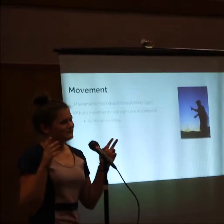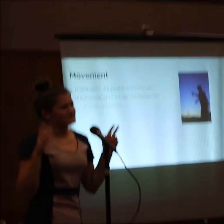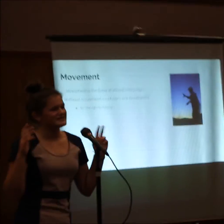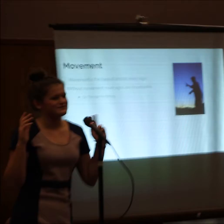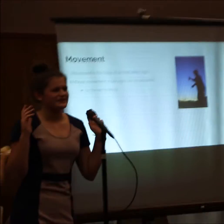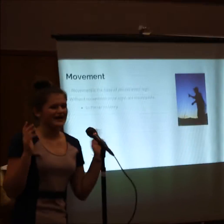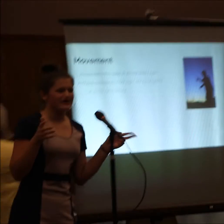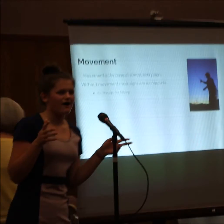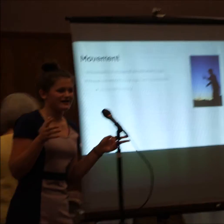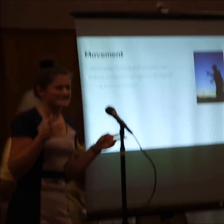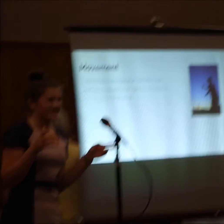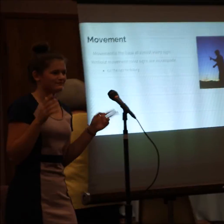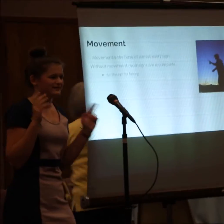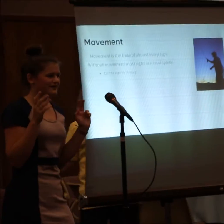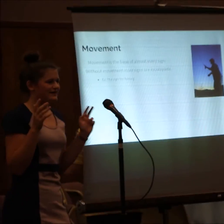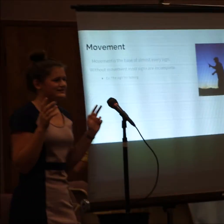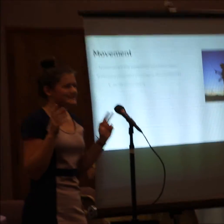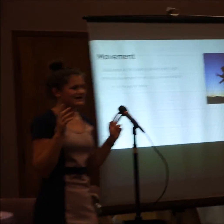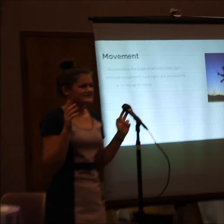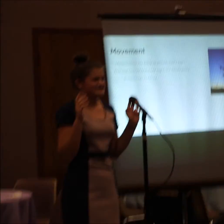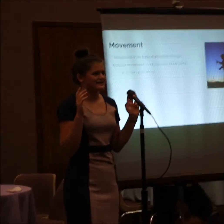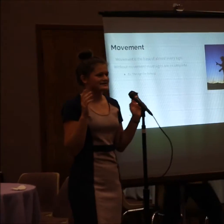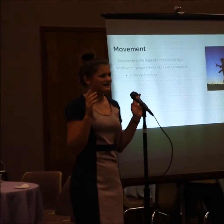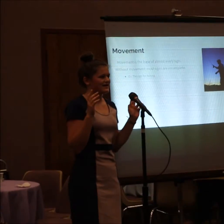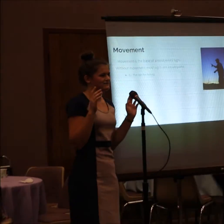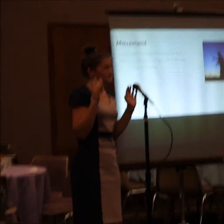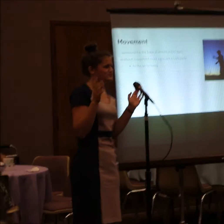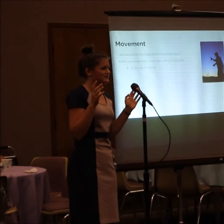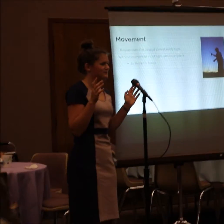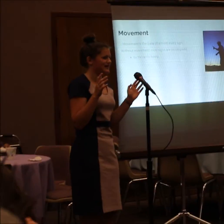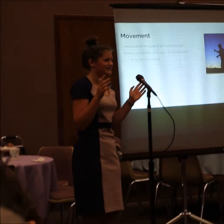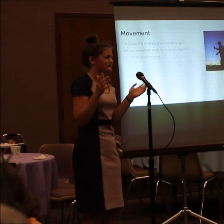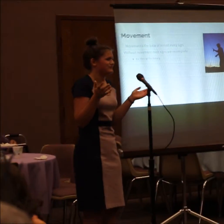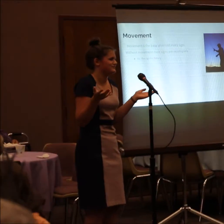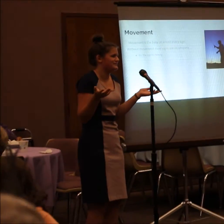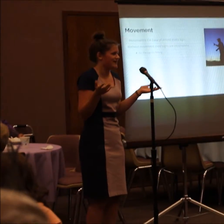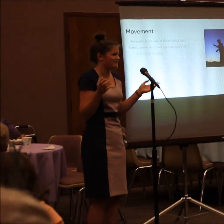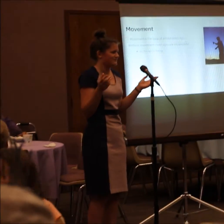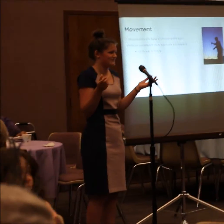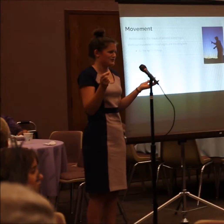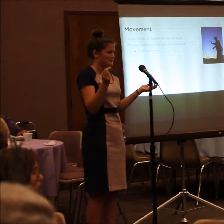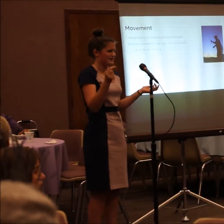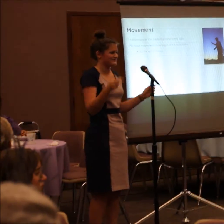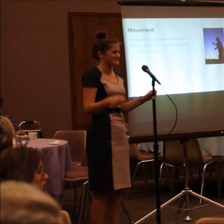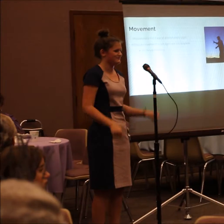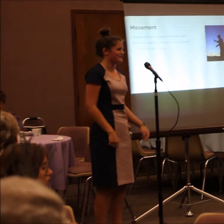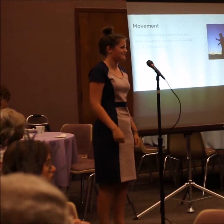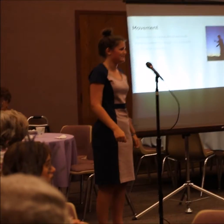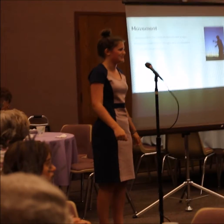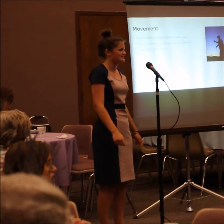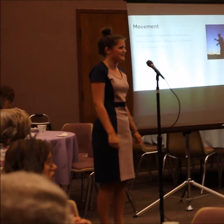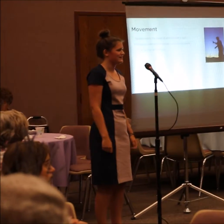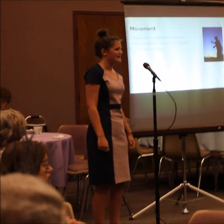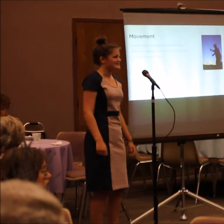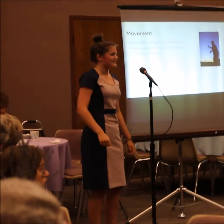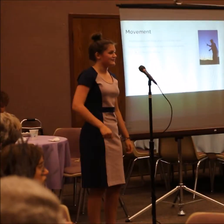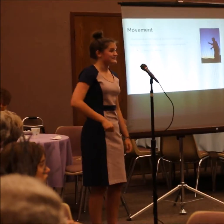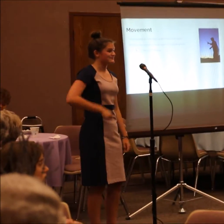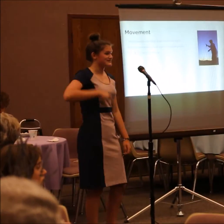for fishing is a really iconic sign. An iconic sign is a sign that most people get if you have no ounce of information about sign. For example, sign